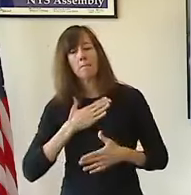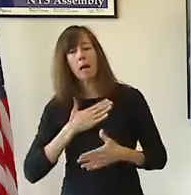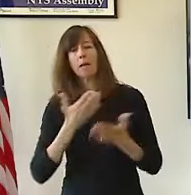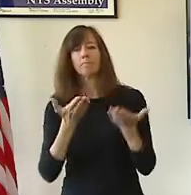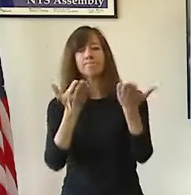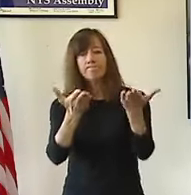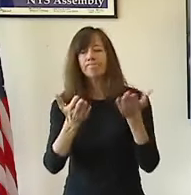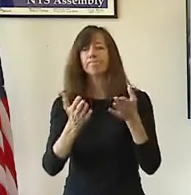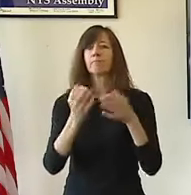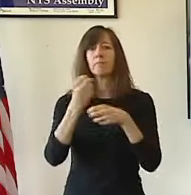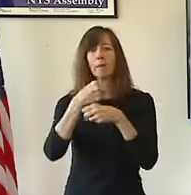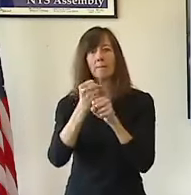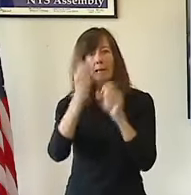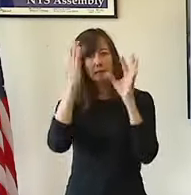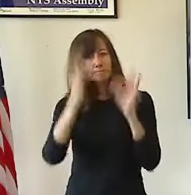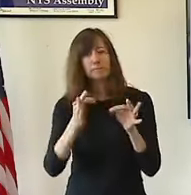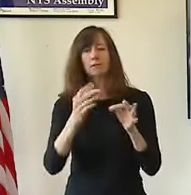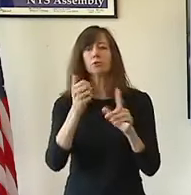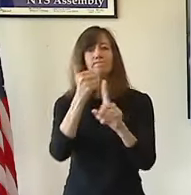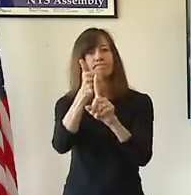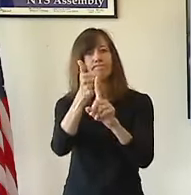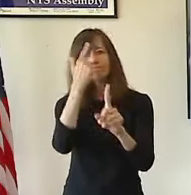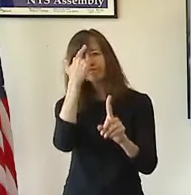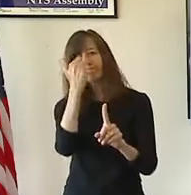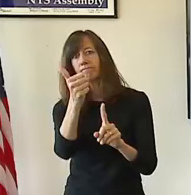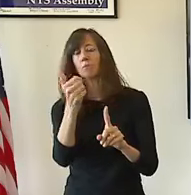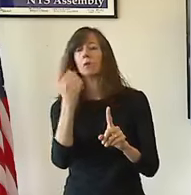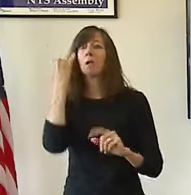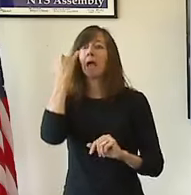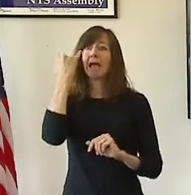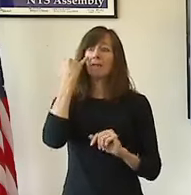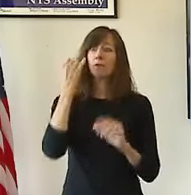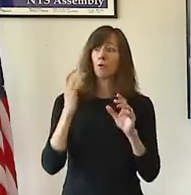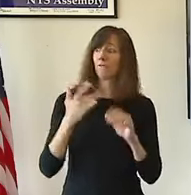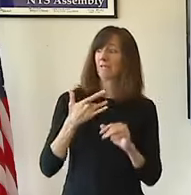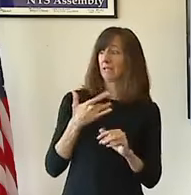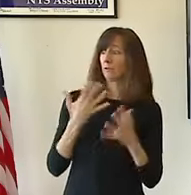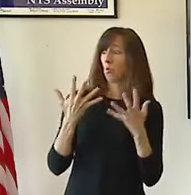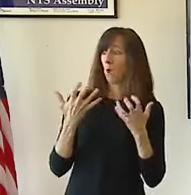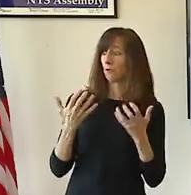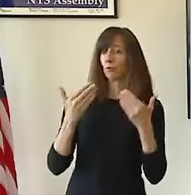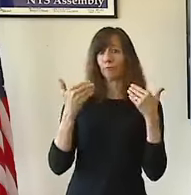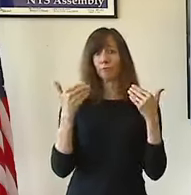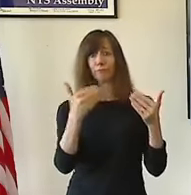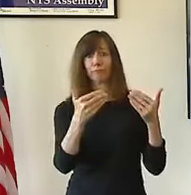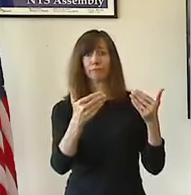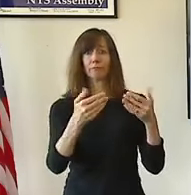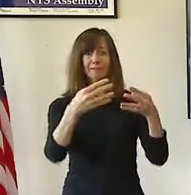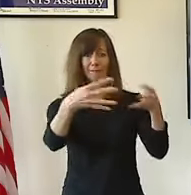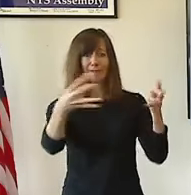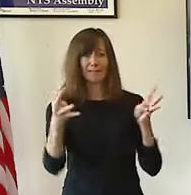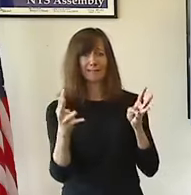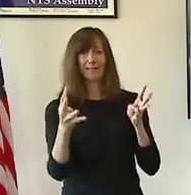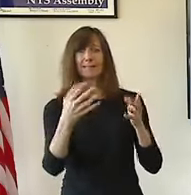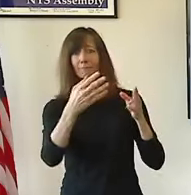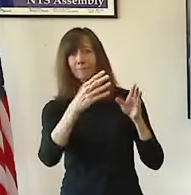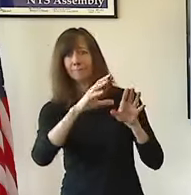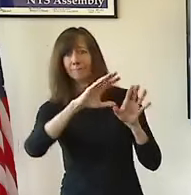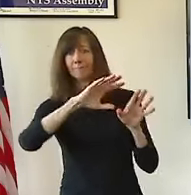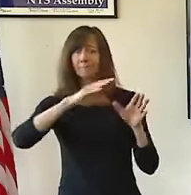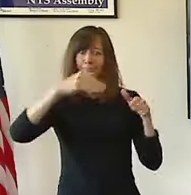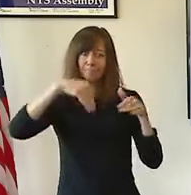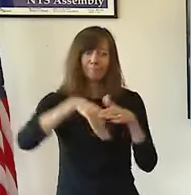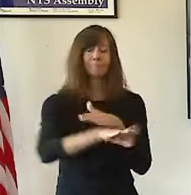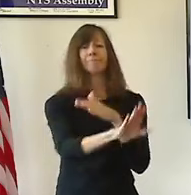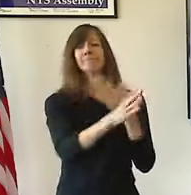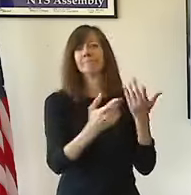it's appropriate, take down the fences, take off the tape, and just ask people to be kind, to be considerate, and to be respectful of other space.